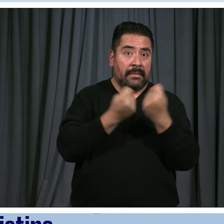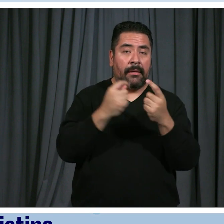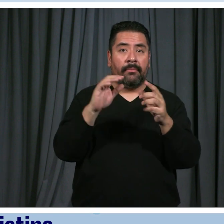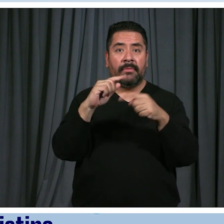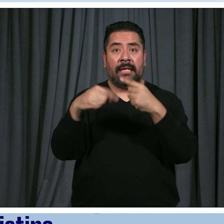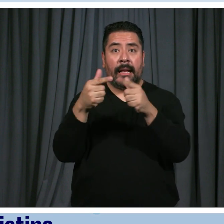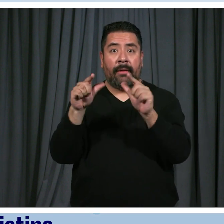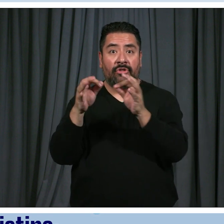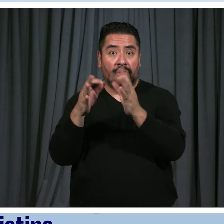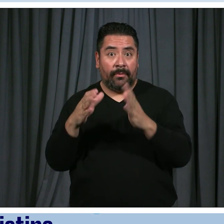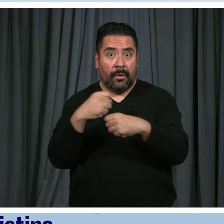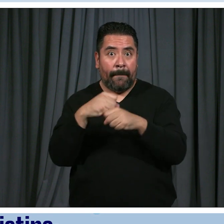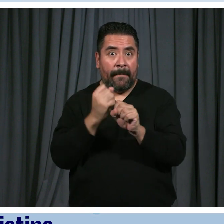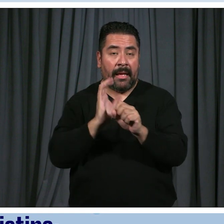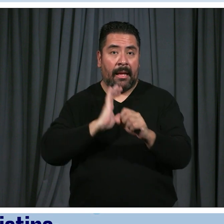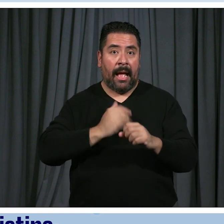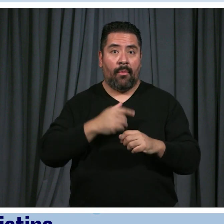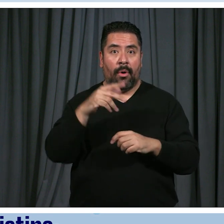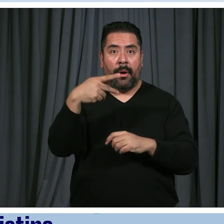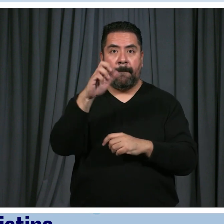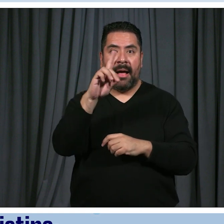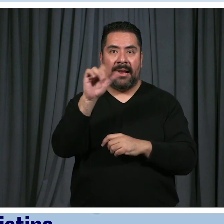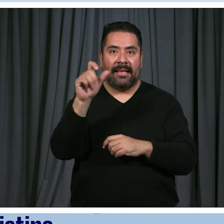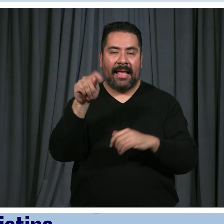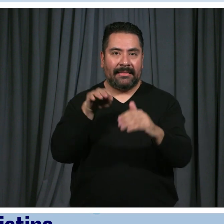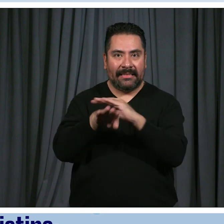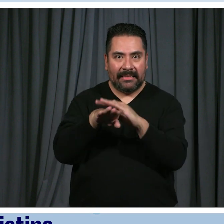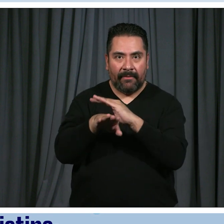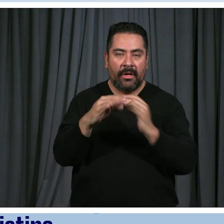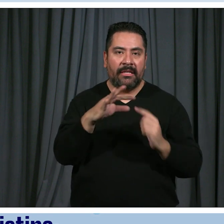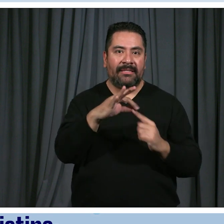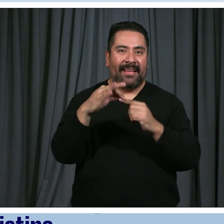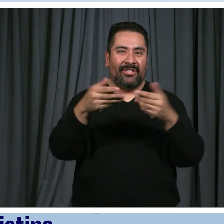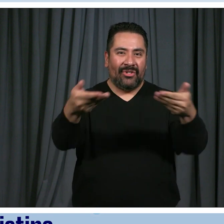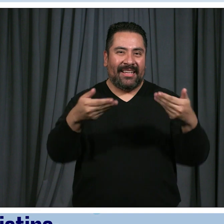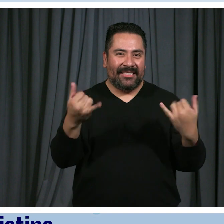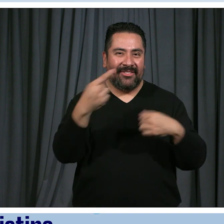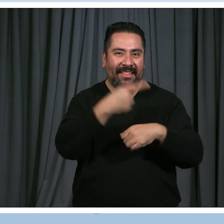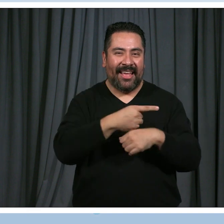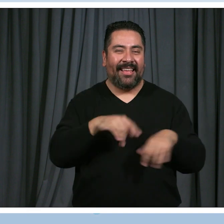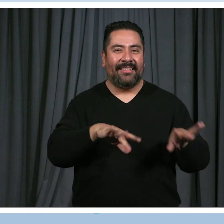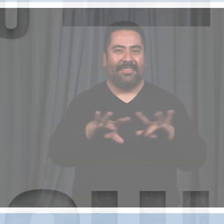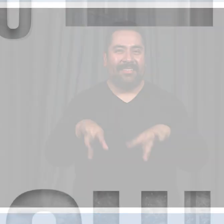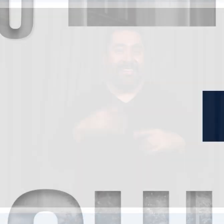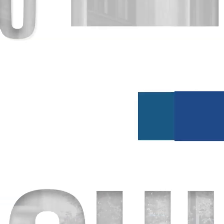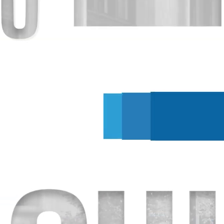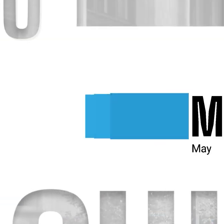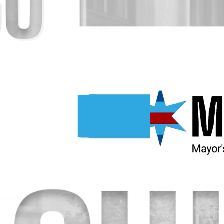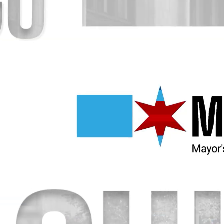sign language interpreters who helped to make our podcast accessible, and our special guest today.